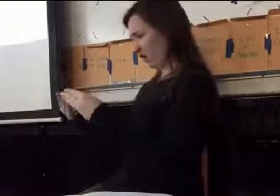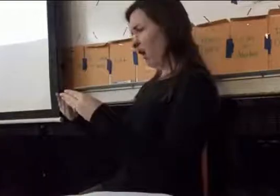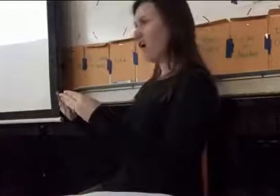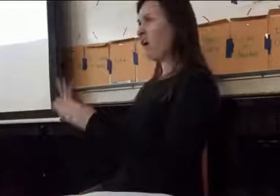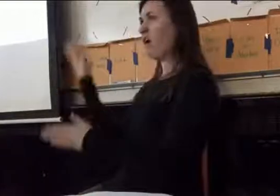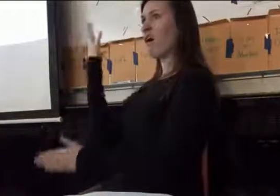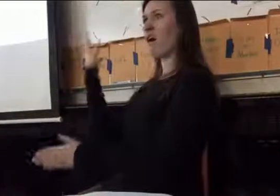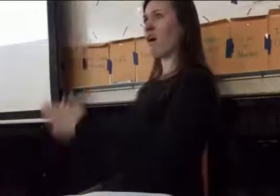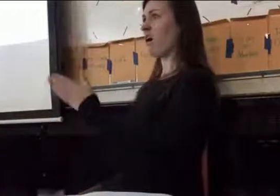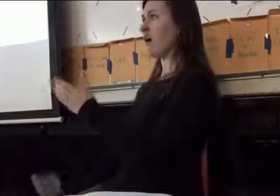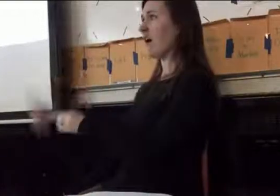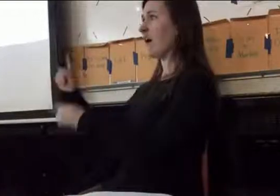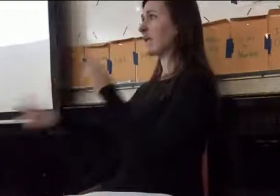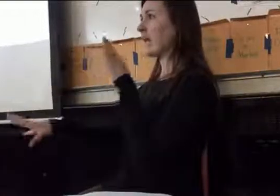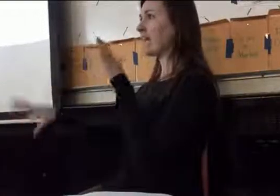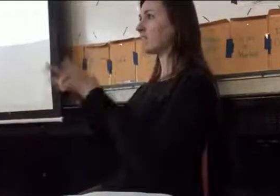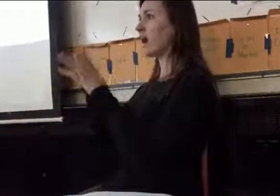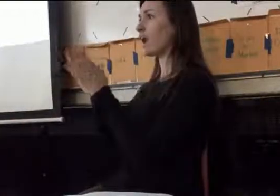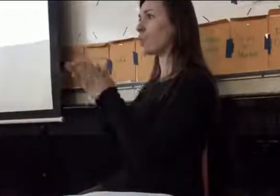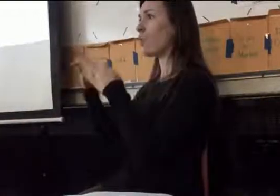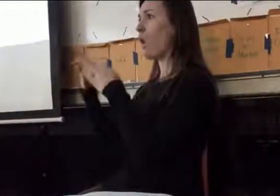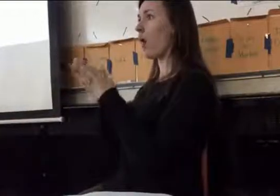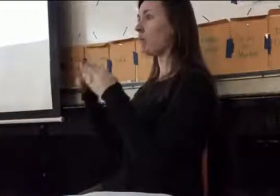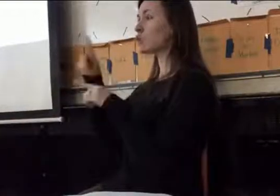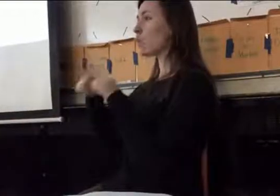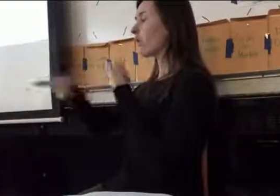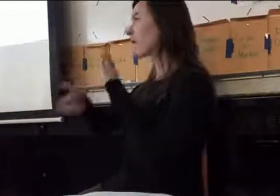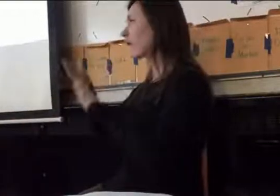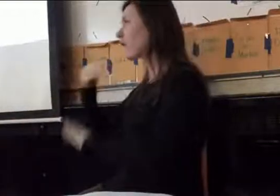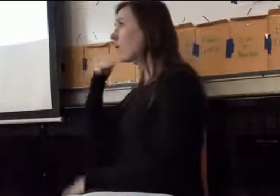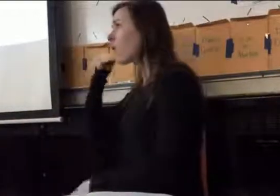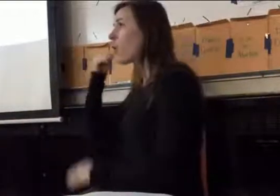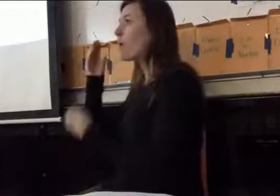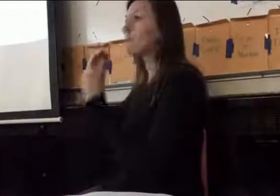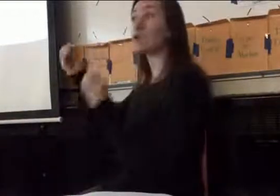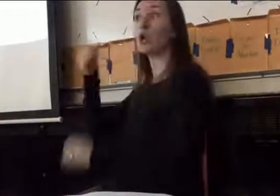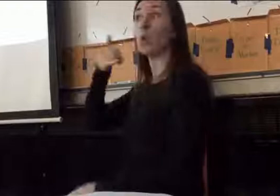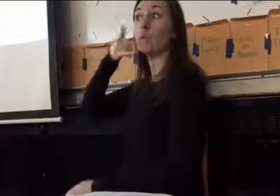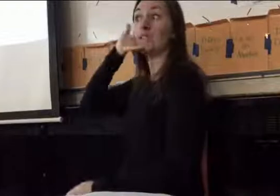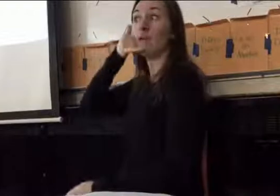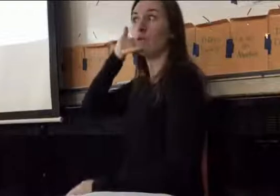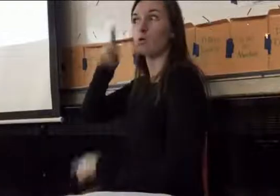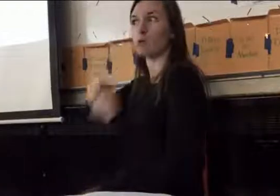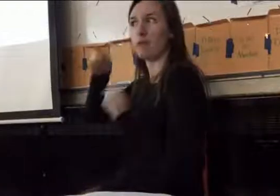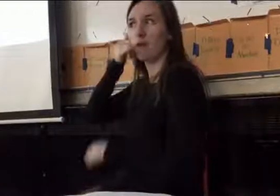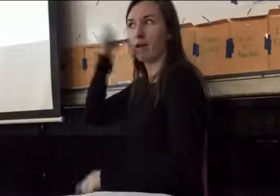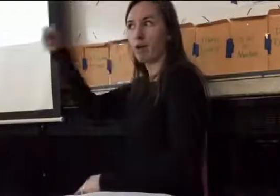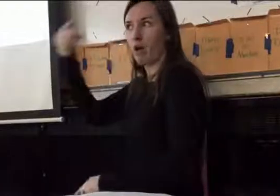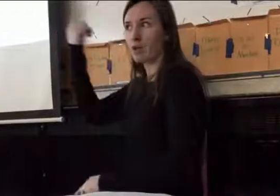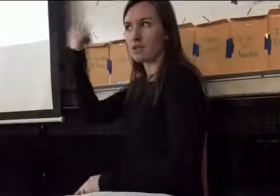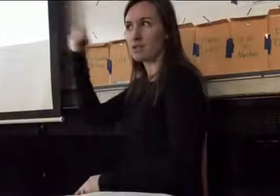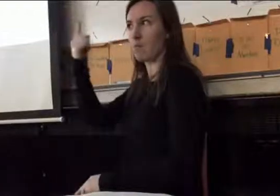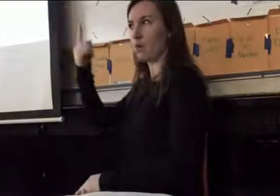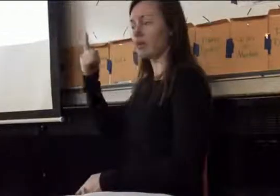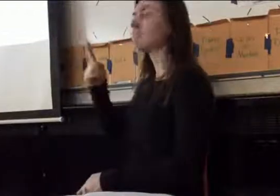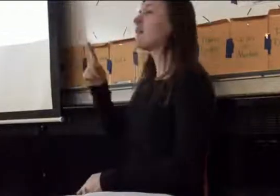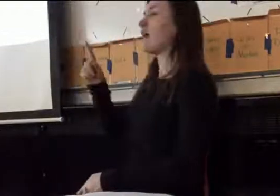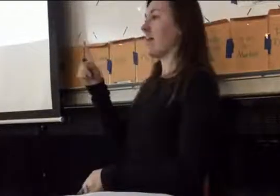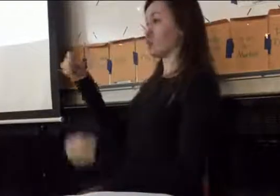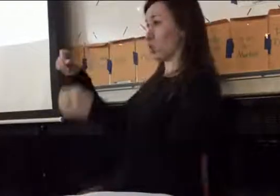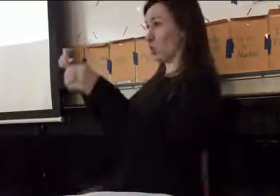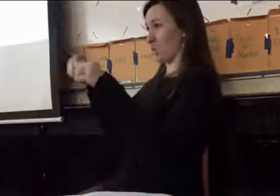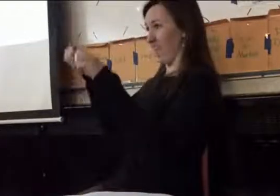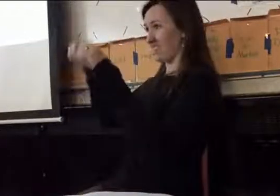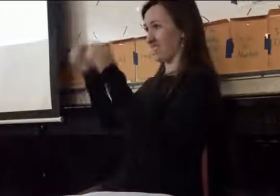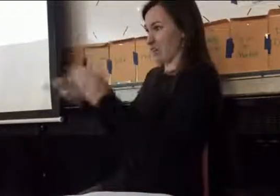They lost it. They have no way to get home. They didn't have cell phones on them, so they have nobody to call. And they're out of gas at a gas station out in the middle